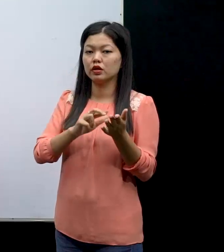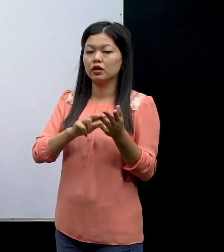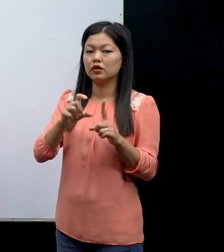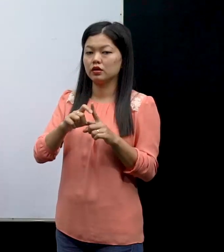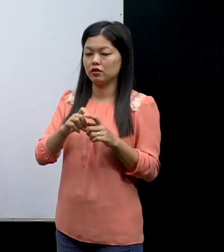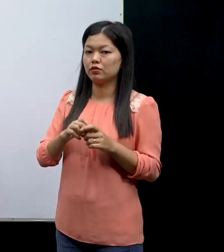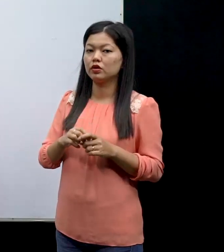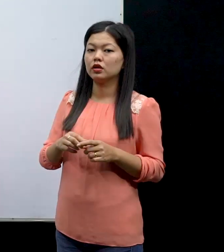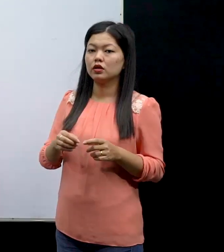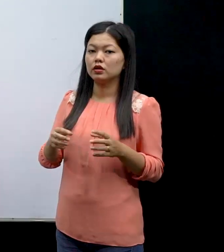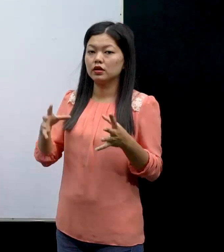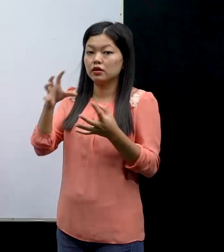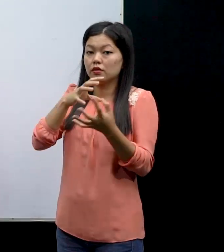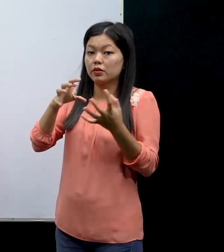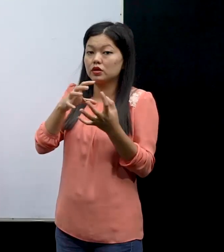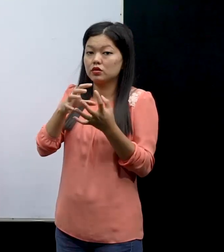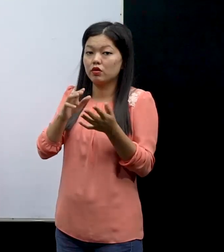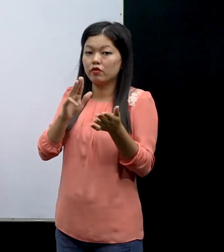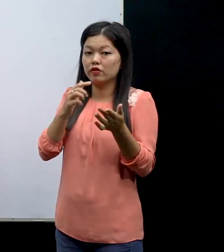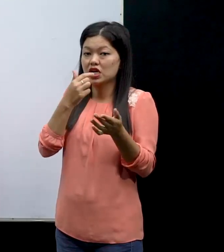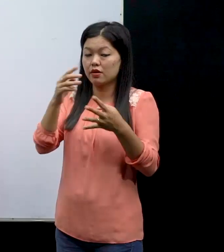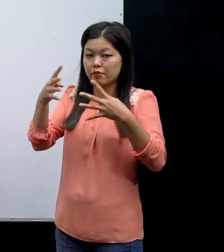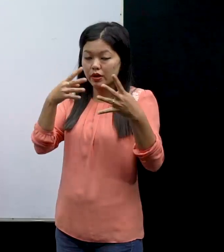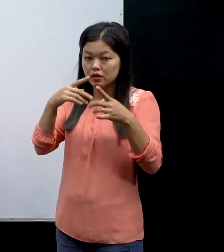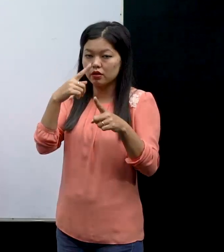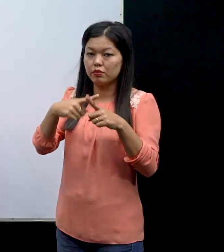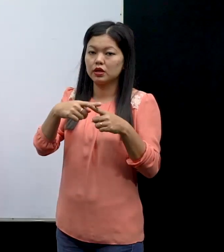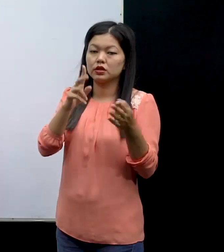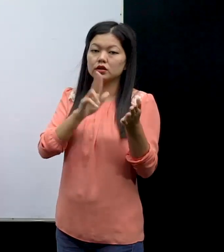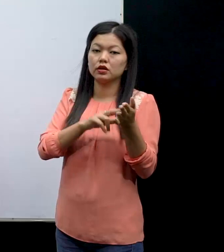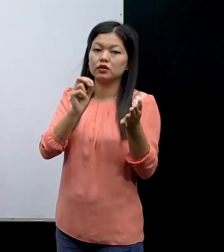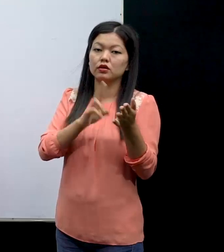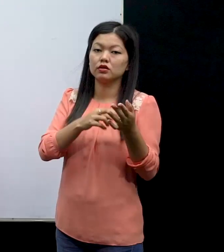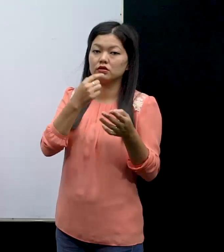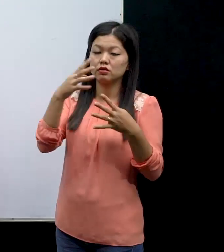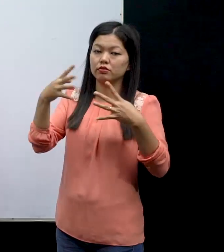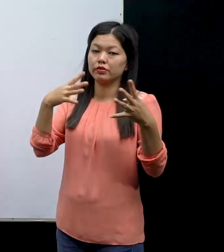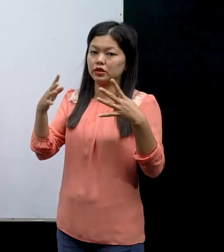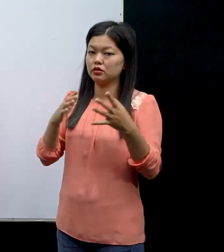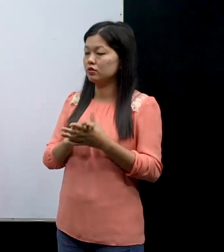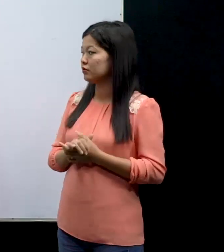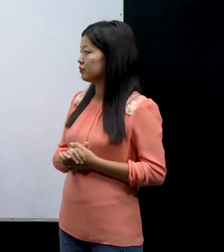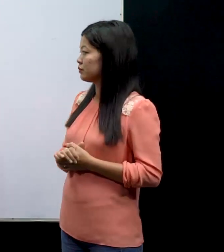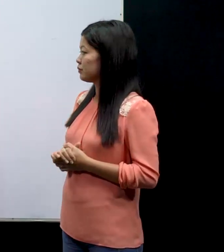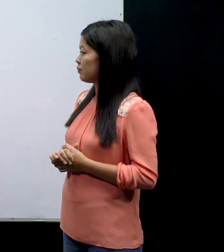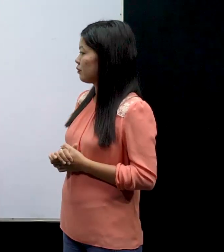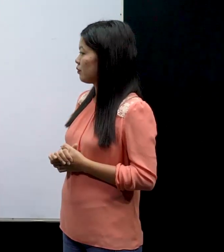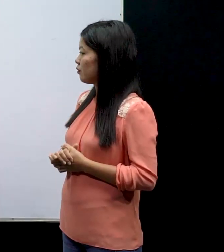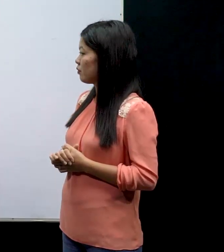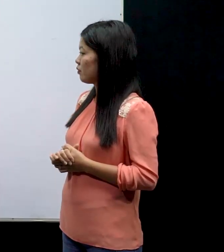and a non-metal, okay? If we have this type of compound, then it contains a charged species.